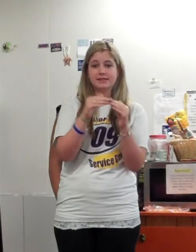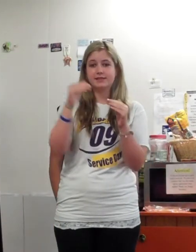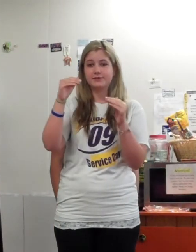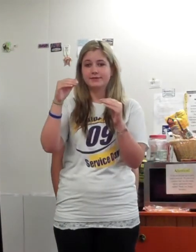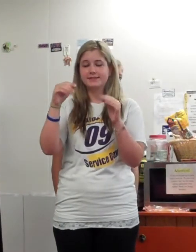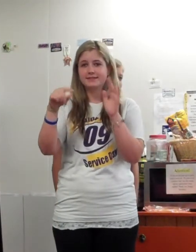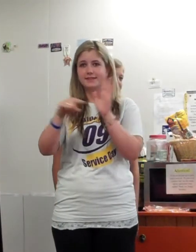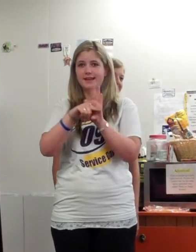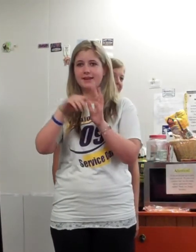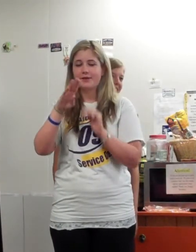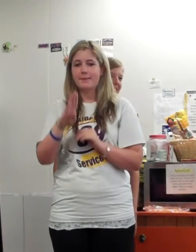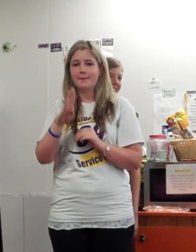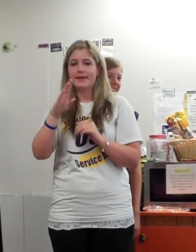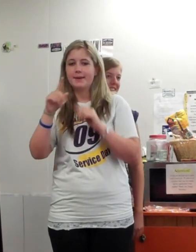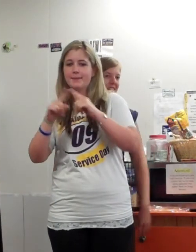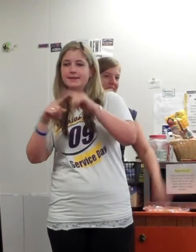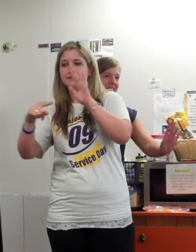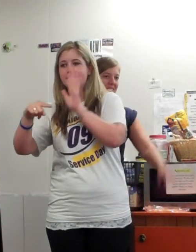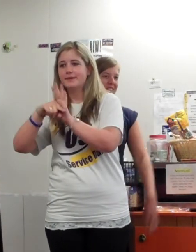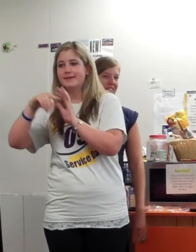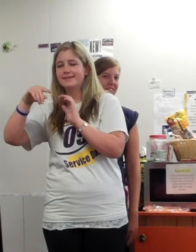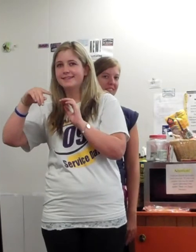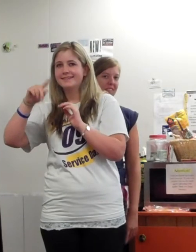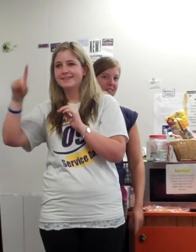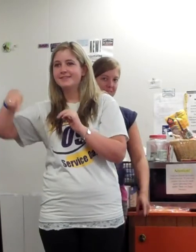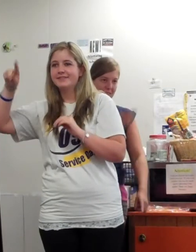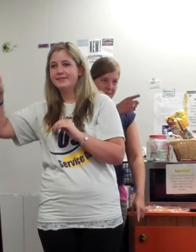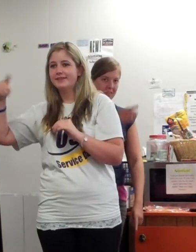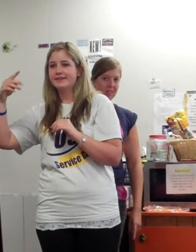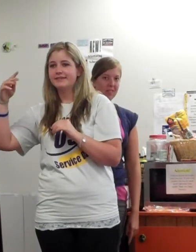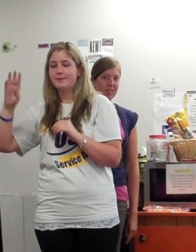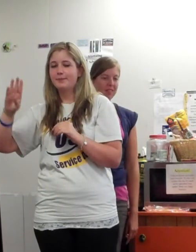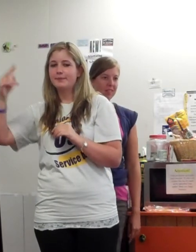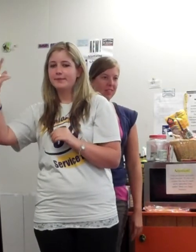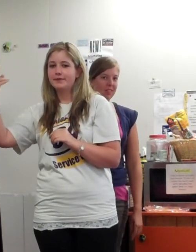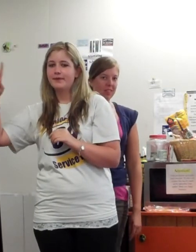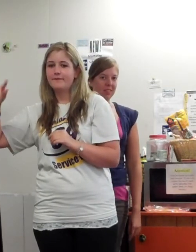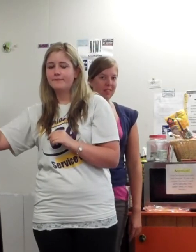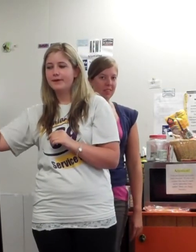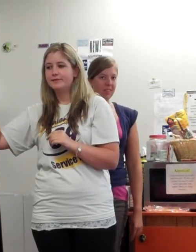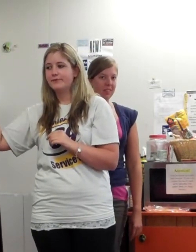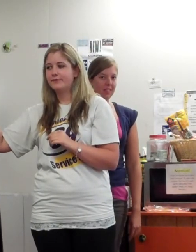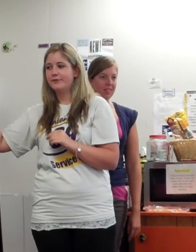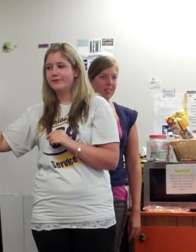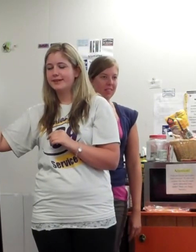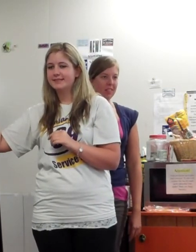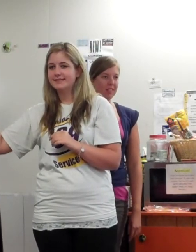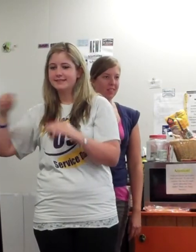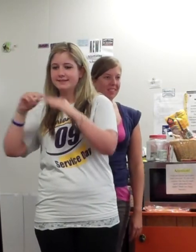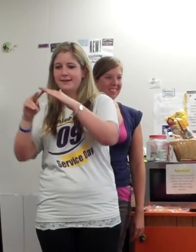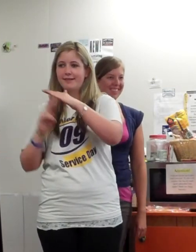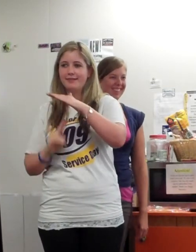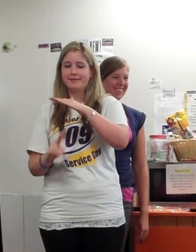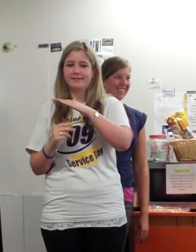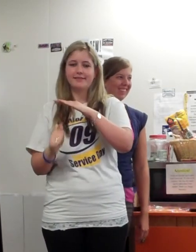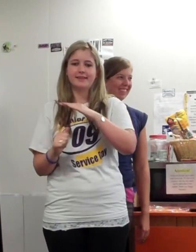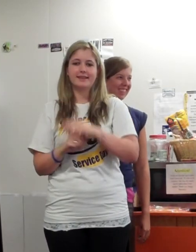minus square root of b squared minus 4ac all over 2a. Yeah, start